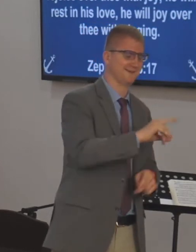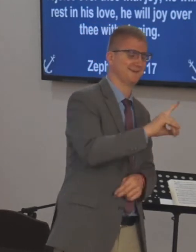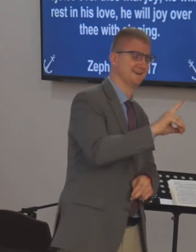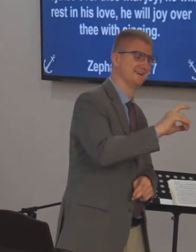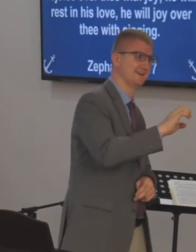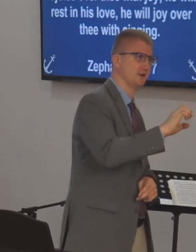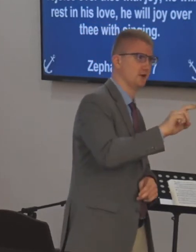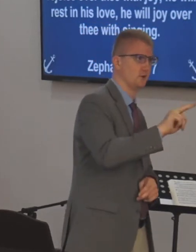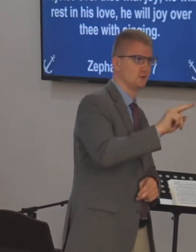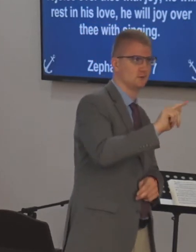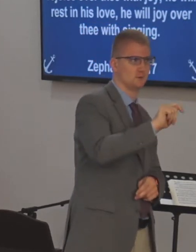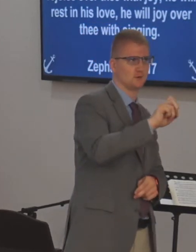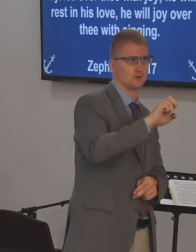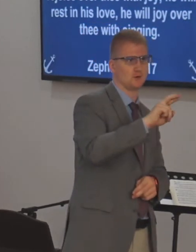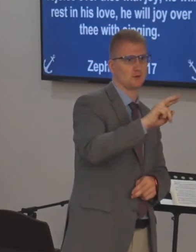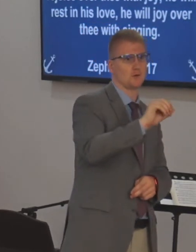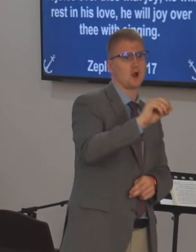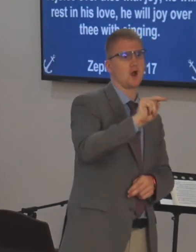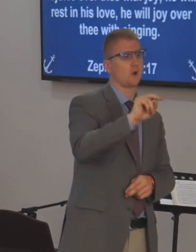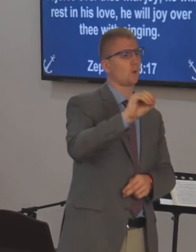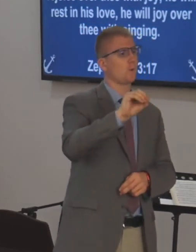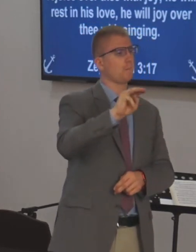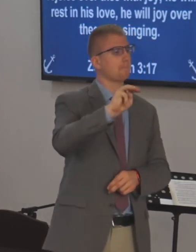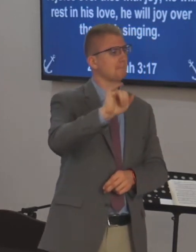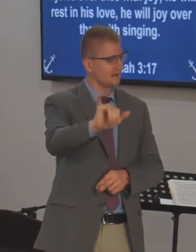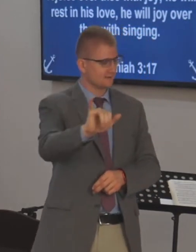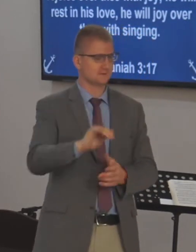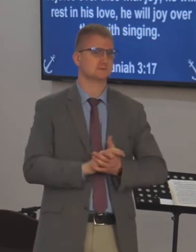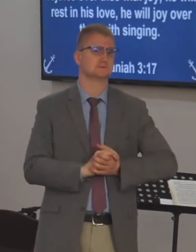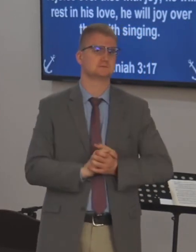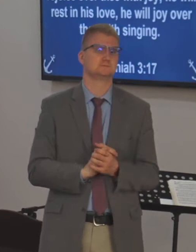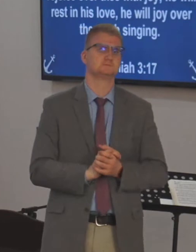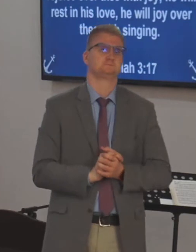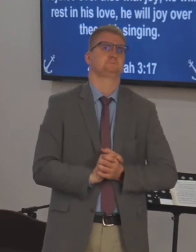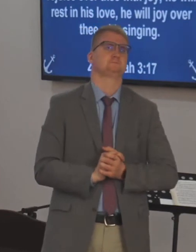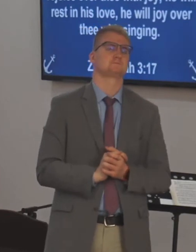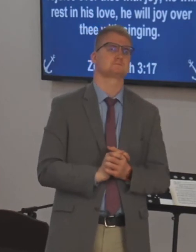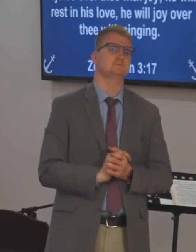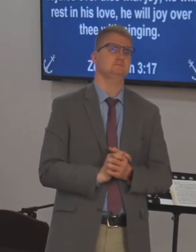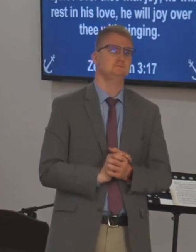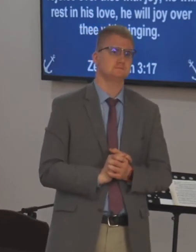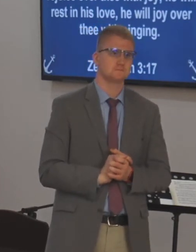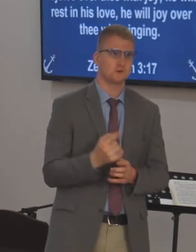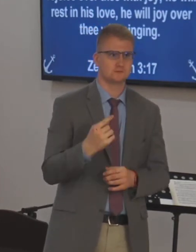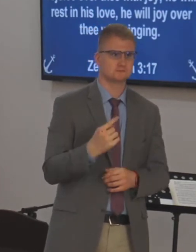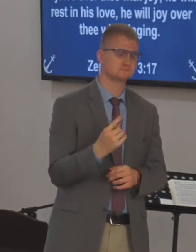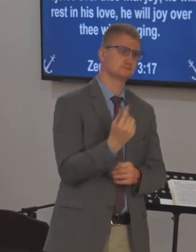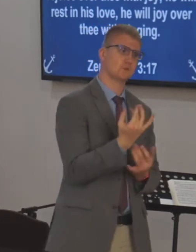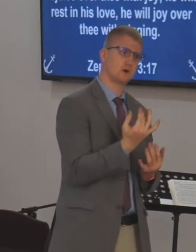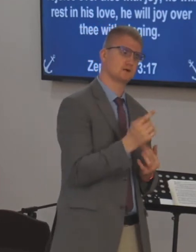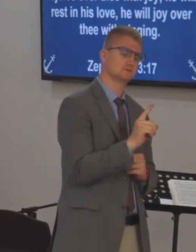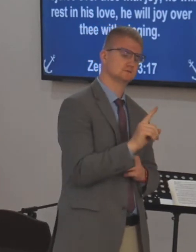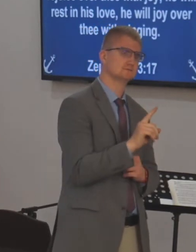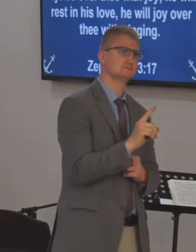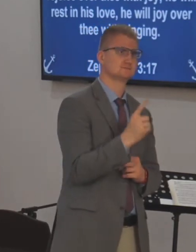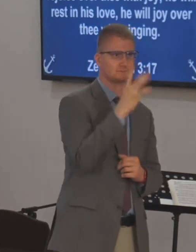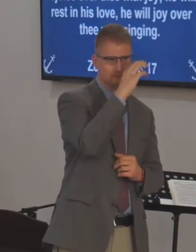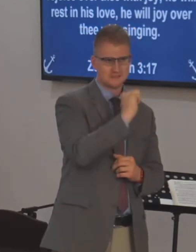Deuteronomy chapter 31. Or wait a minute. I missed the verse. We got to go to